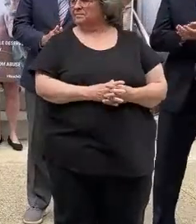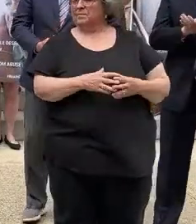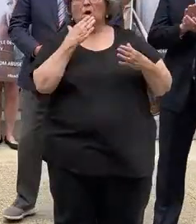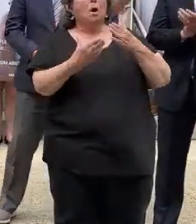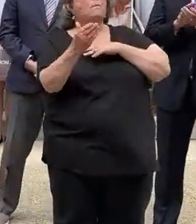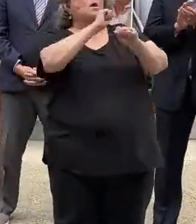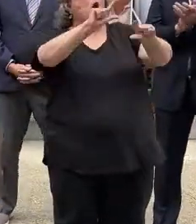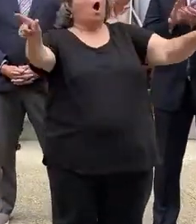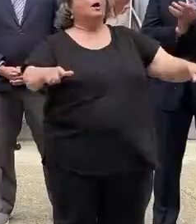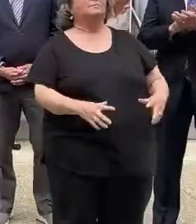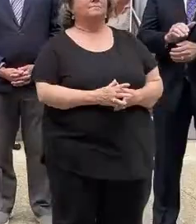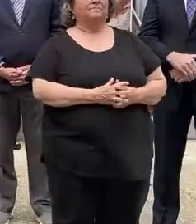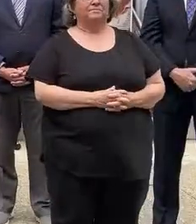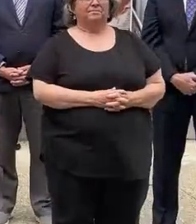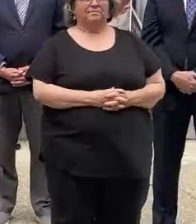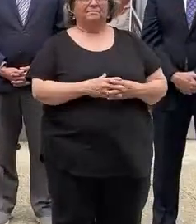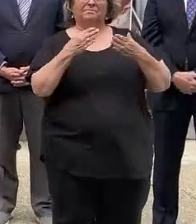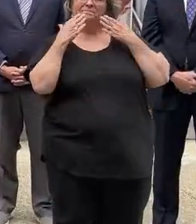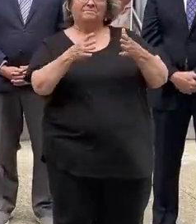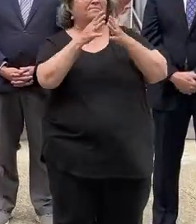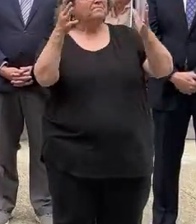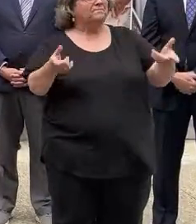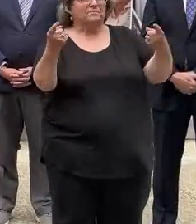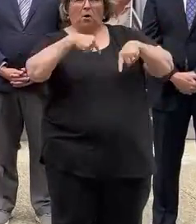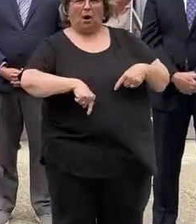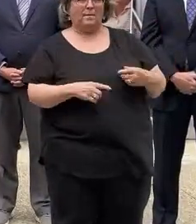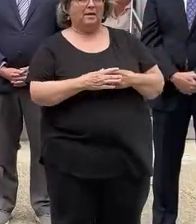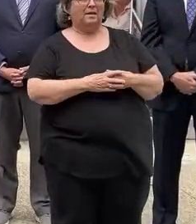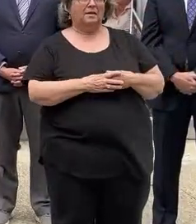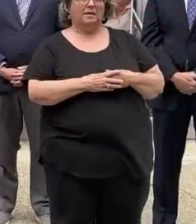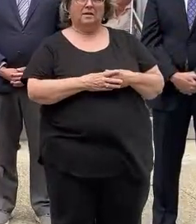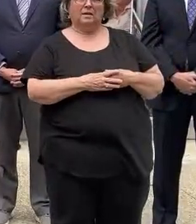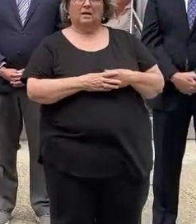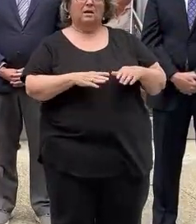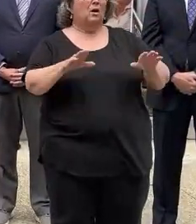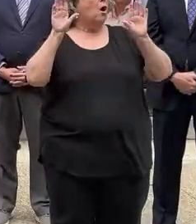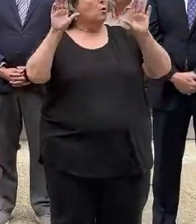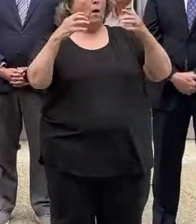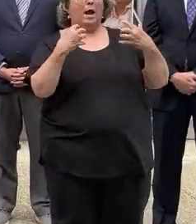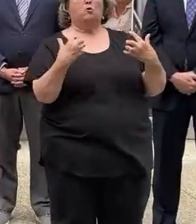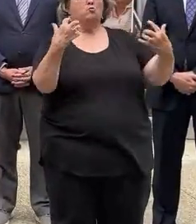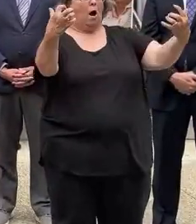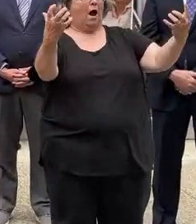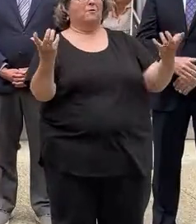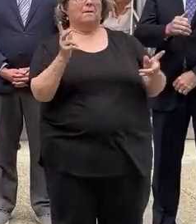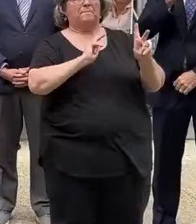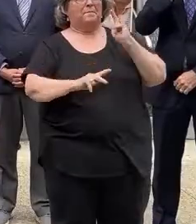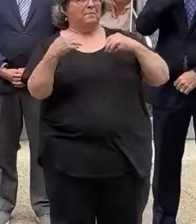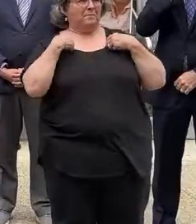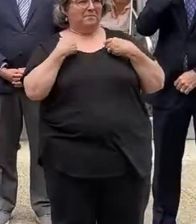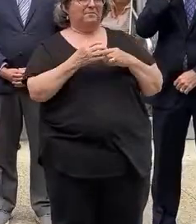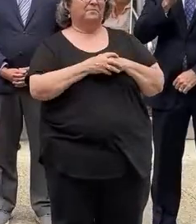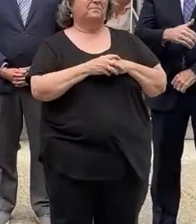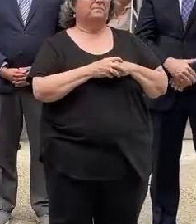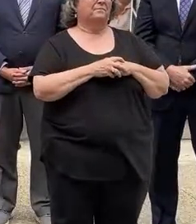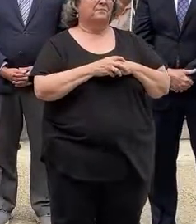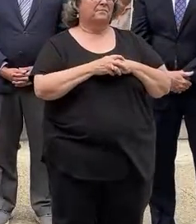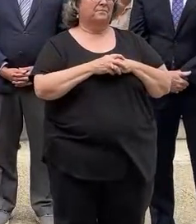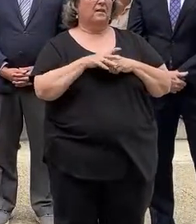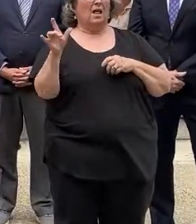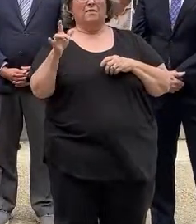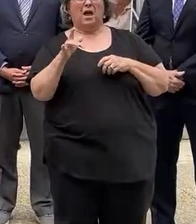Good morning, everybody. Thank you so much for coming out here. What a great crowd of people that we have. They